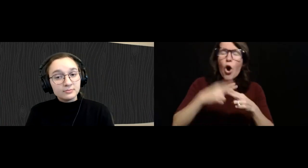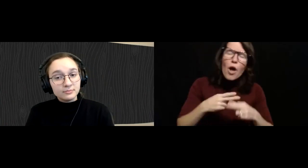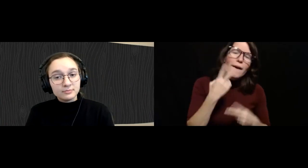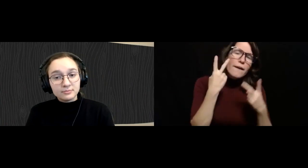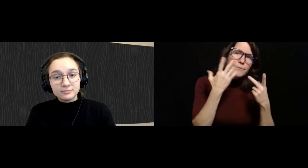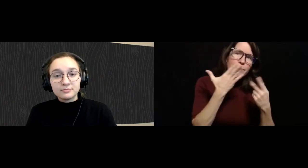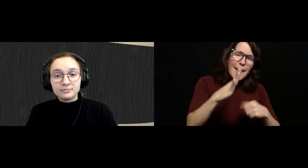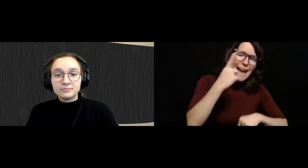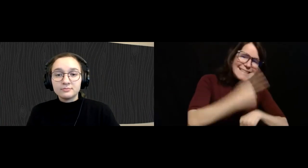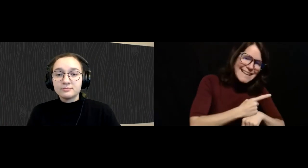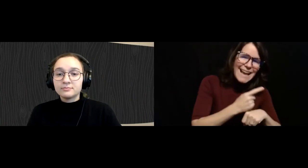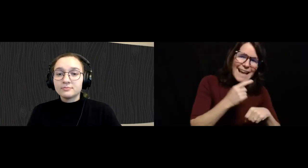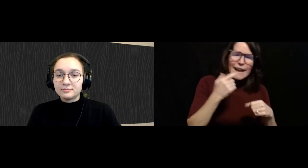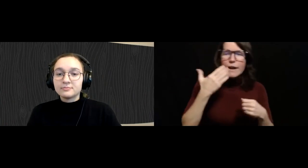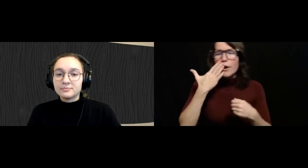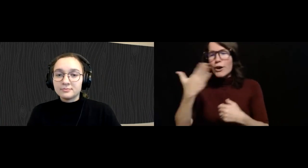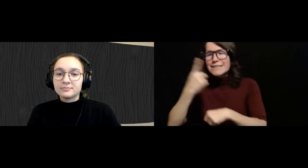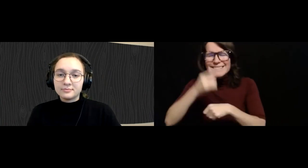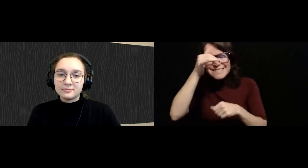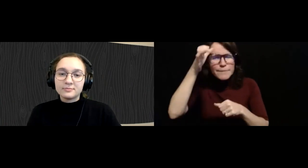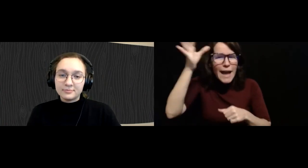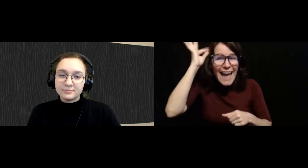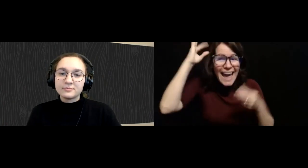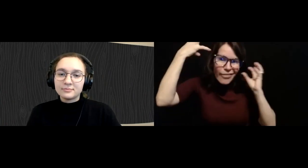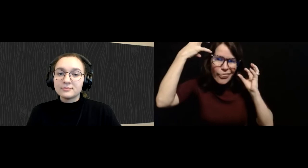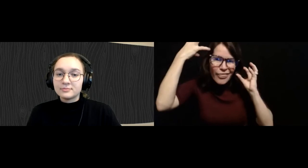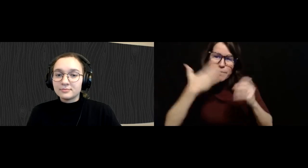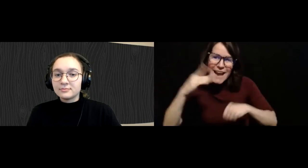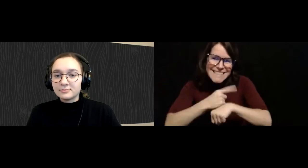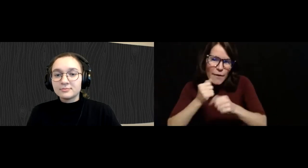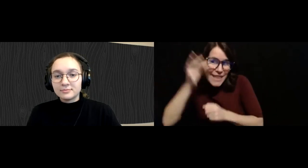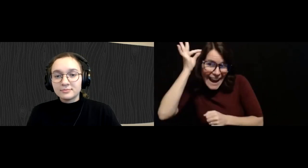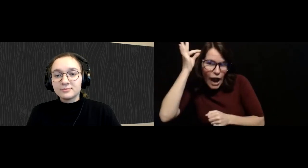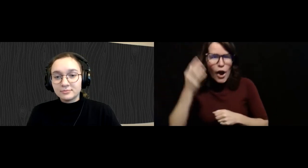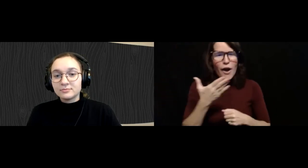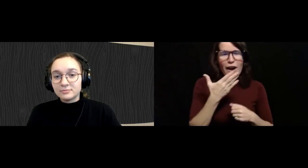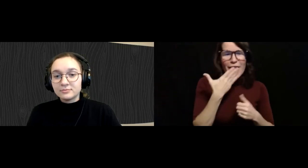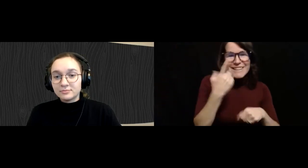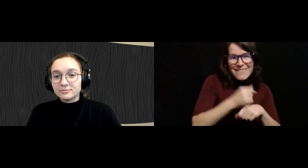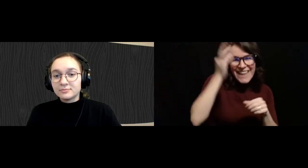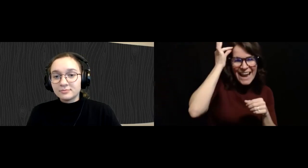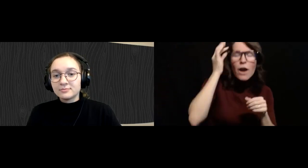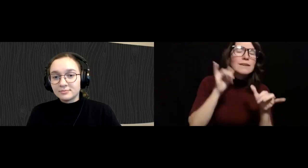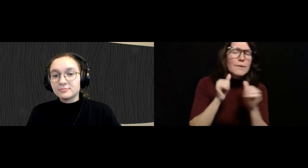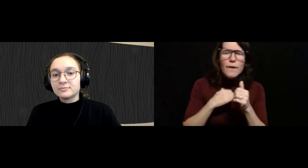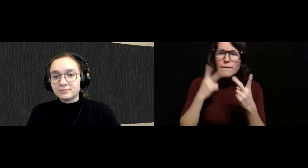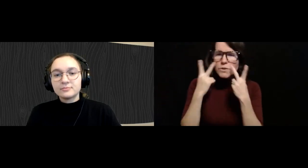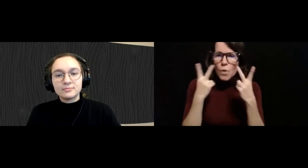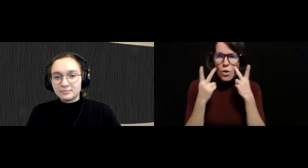and have a bad day. So I have good days and bad days, you know, like a bad hair day and a good hair day. I have a bad day